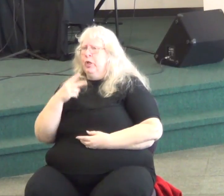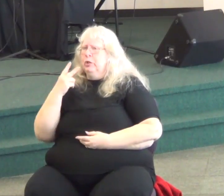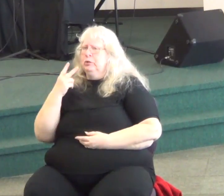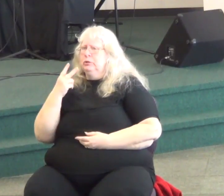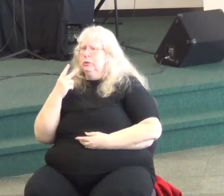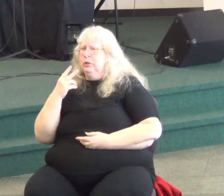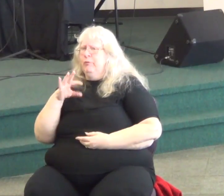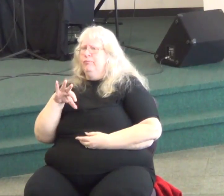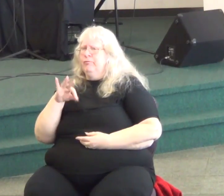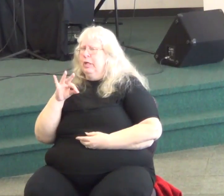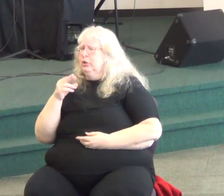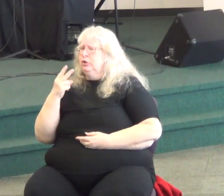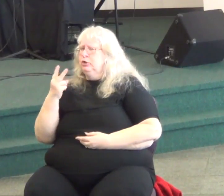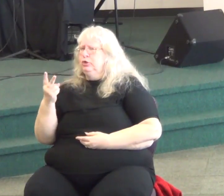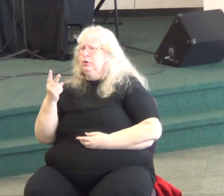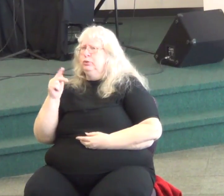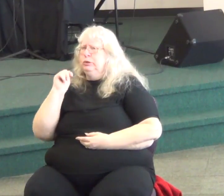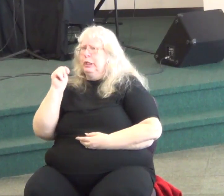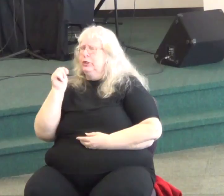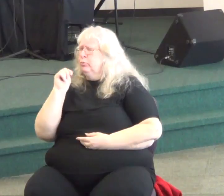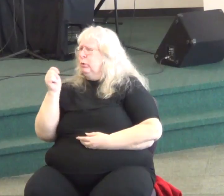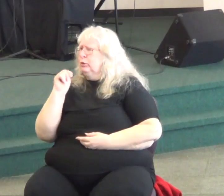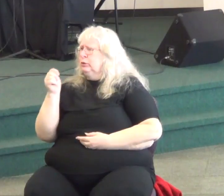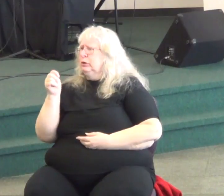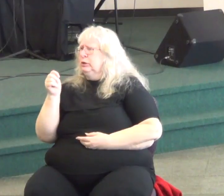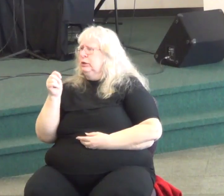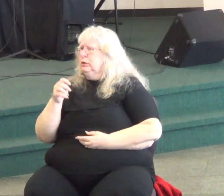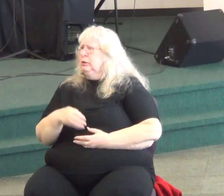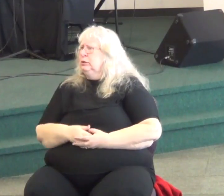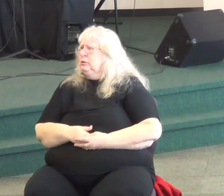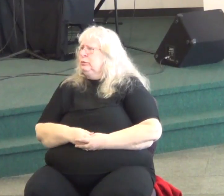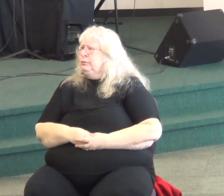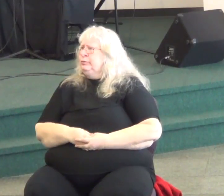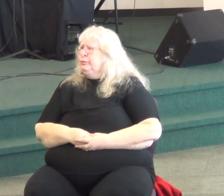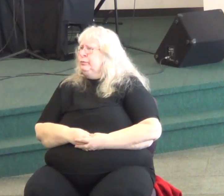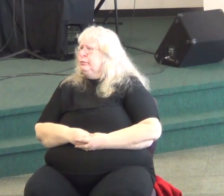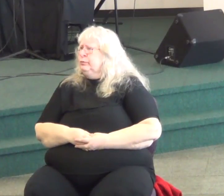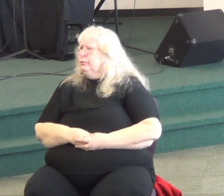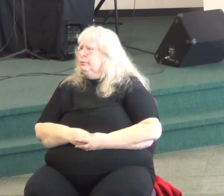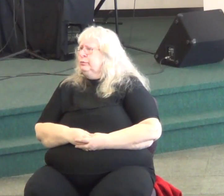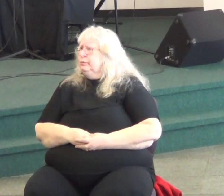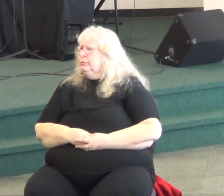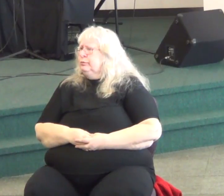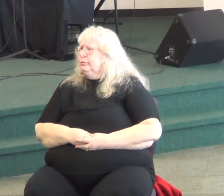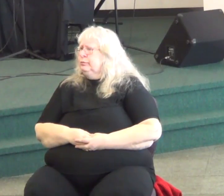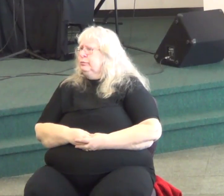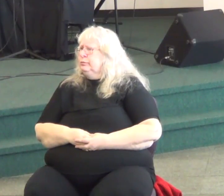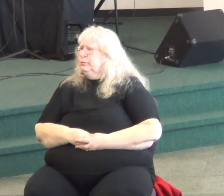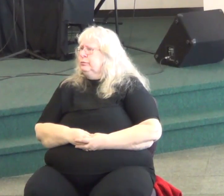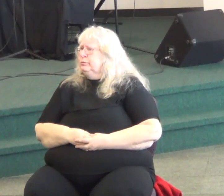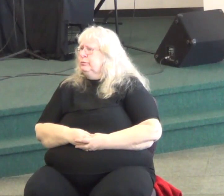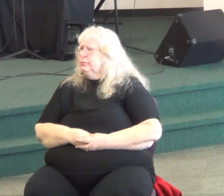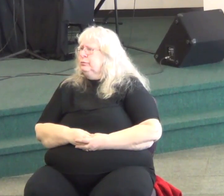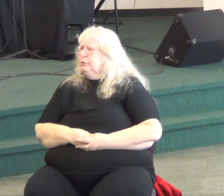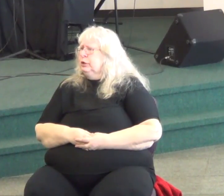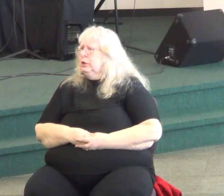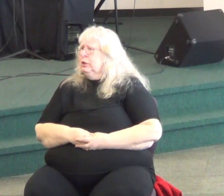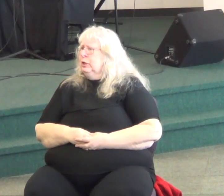I've got it from Shipshewana. I looked up to see how many people were killed, and I